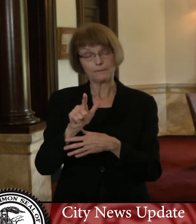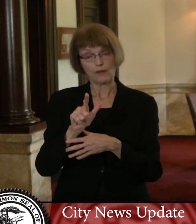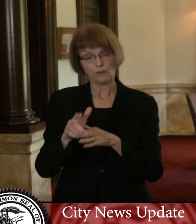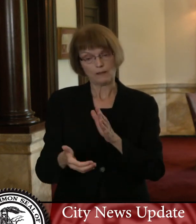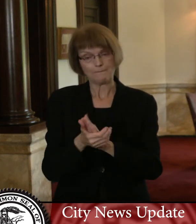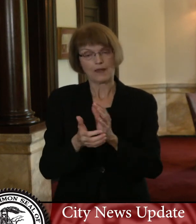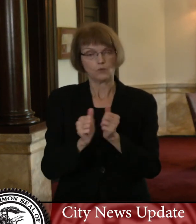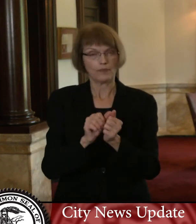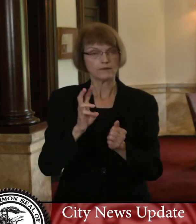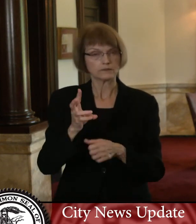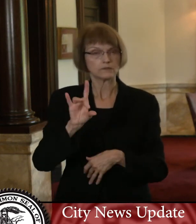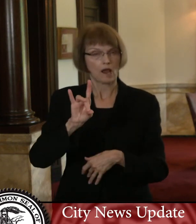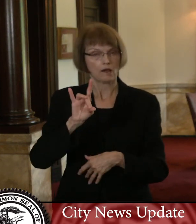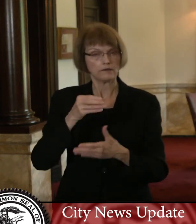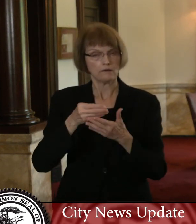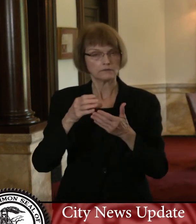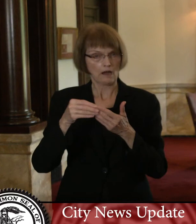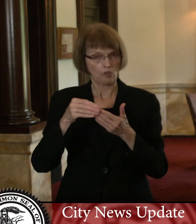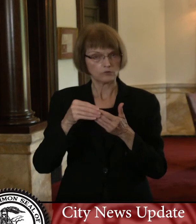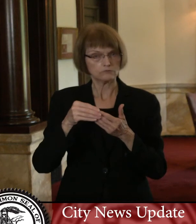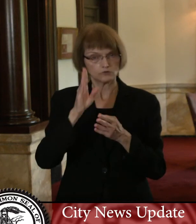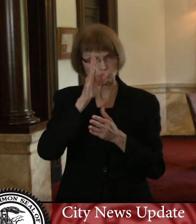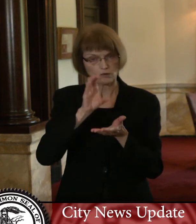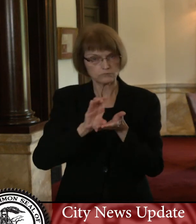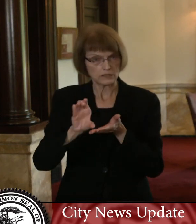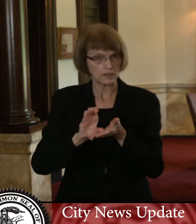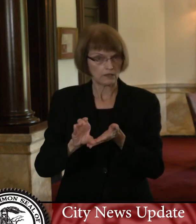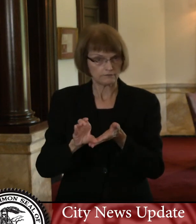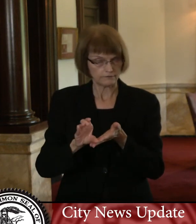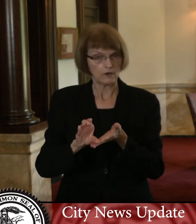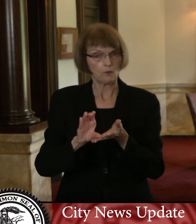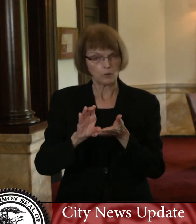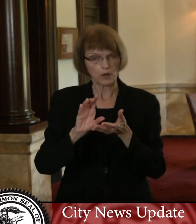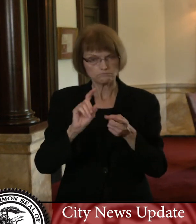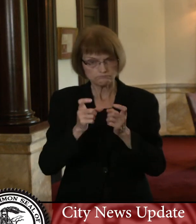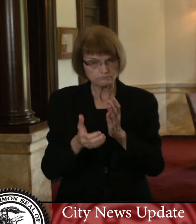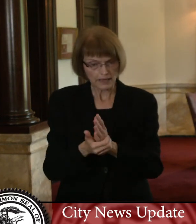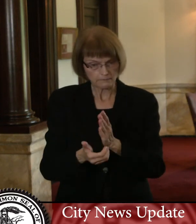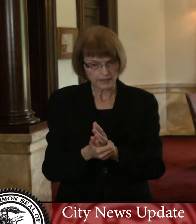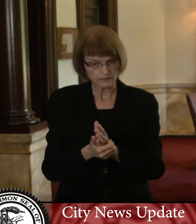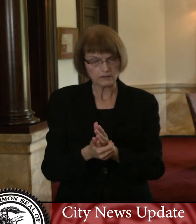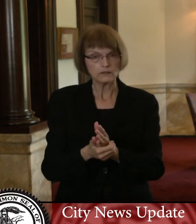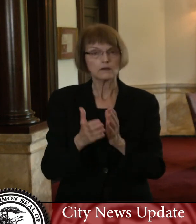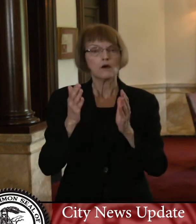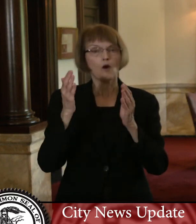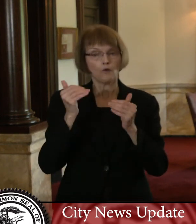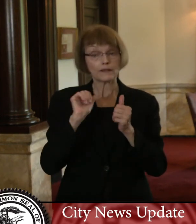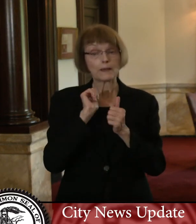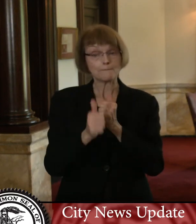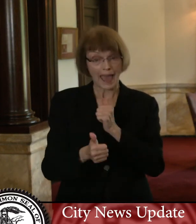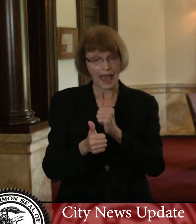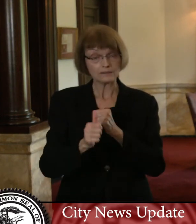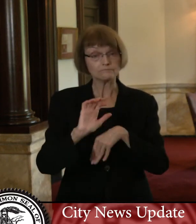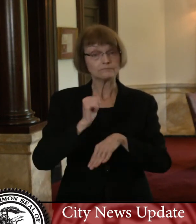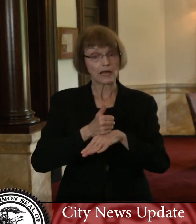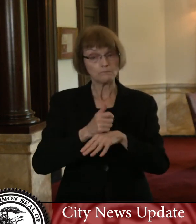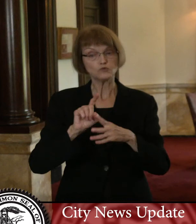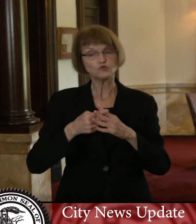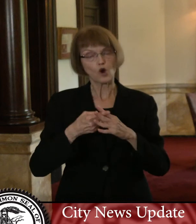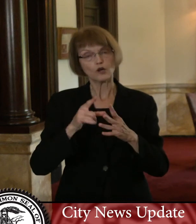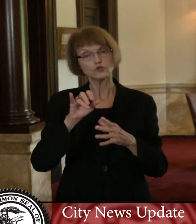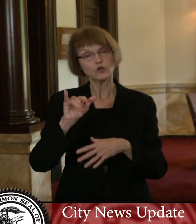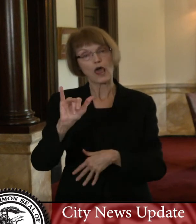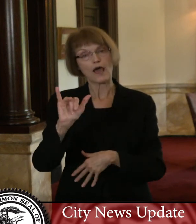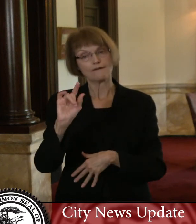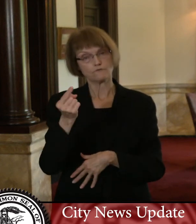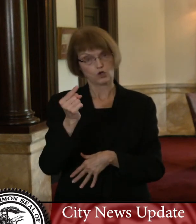that I talked about earlier, and then hopefully it will be passed and go into effect by July 1st. And so